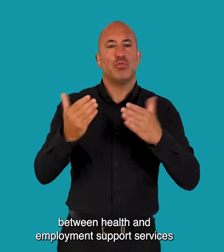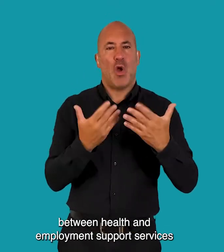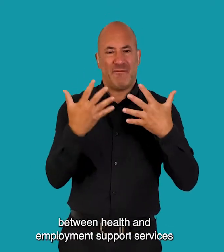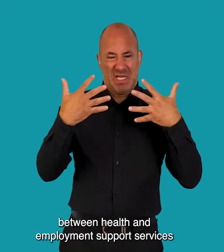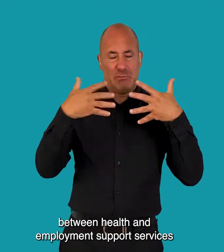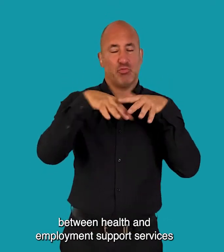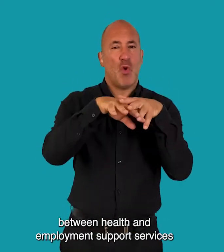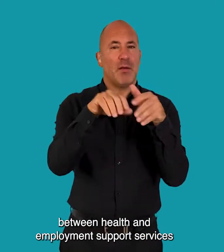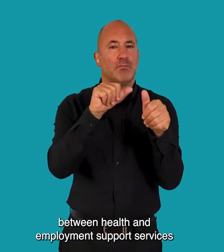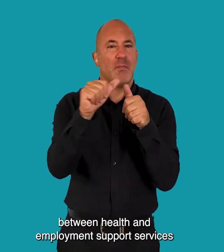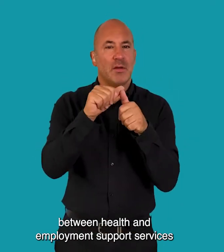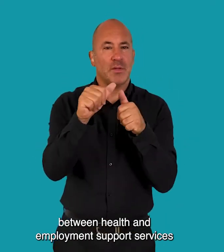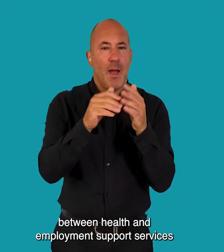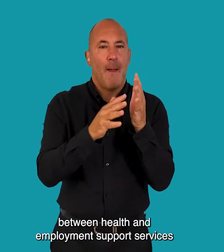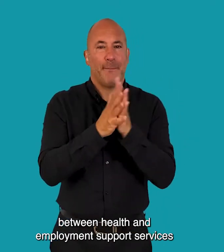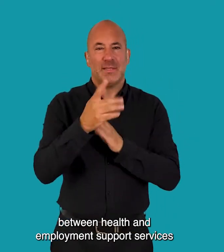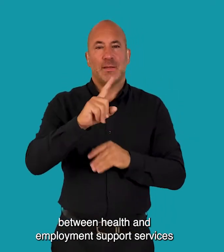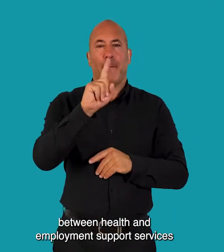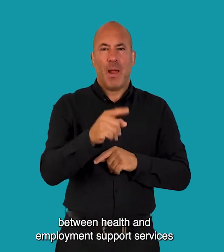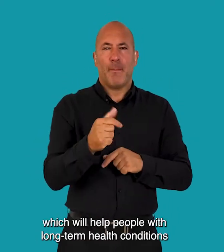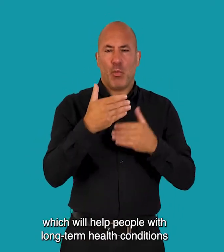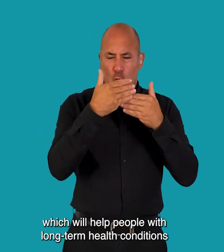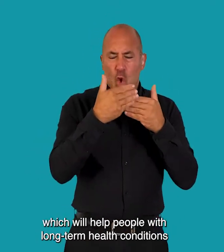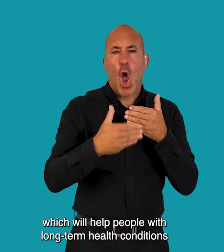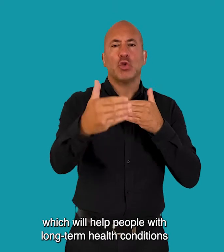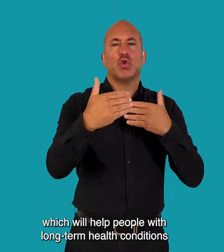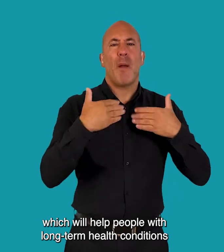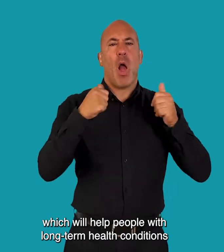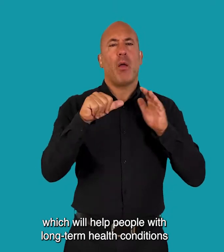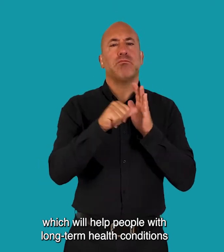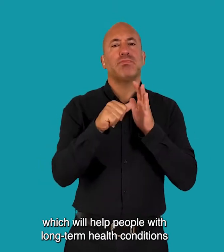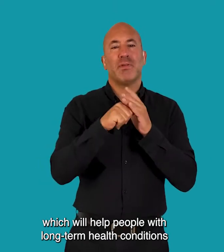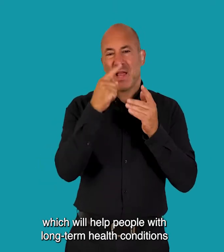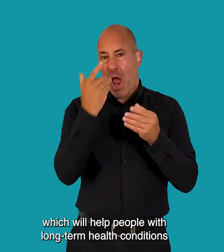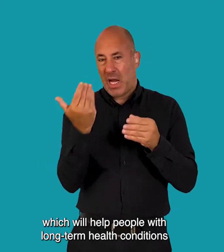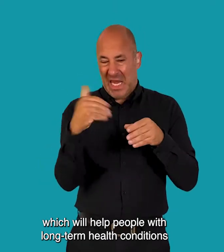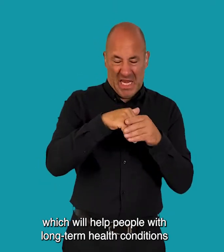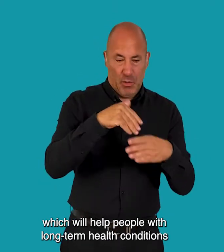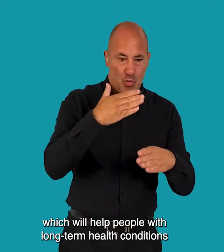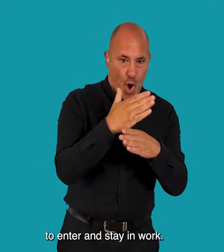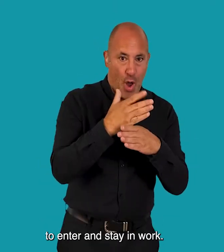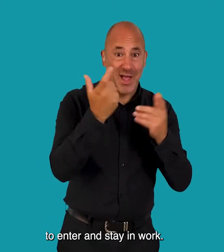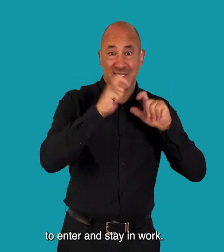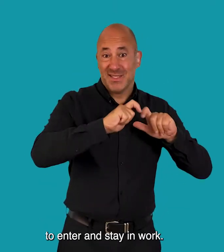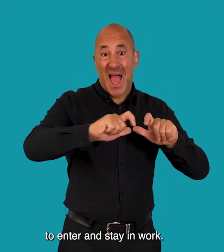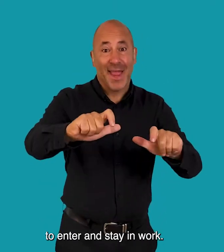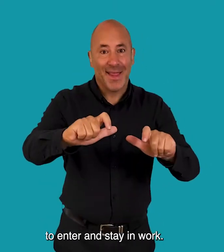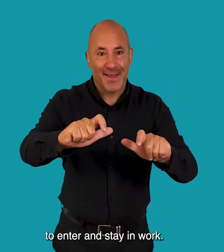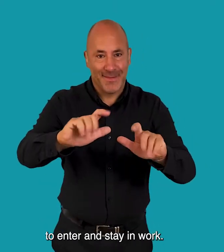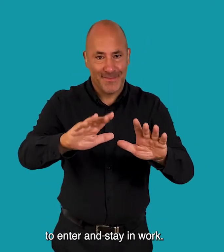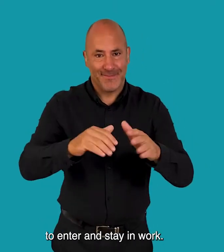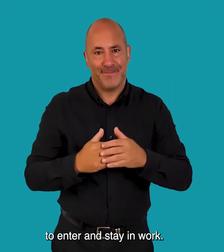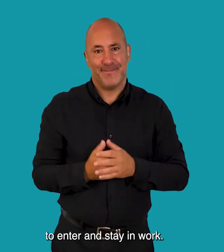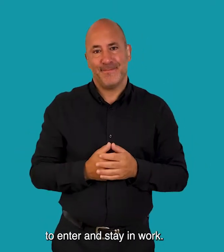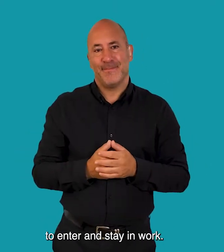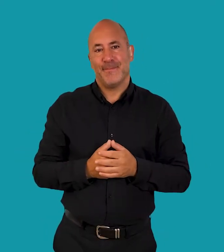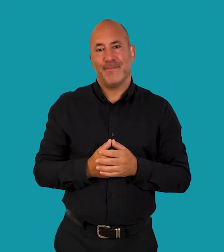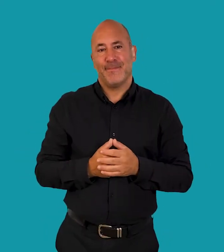and employment support services, which will help people with long-term health conditions to enter and stay in work.